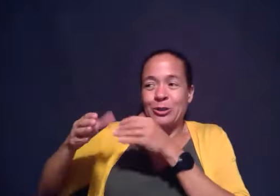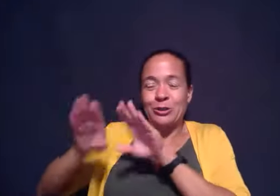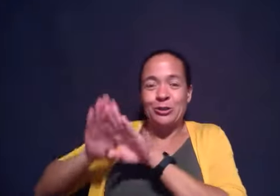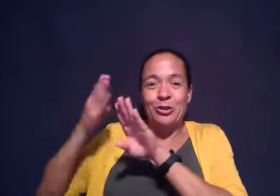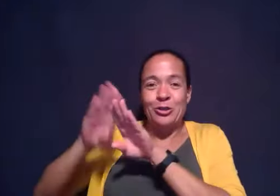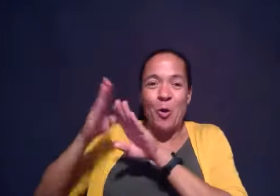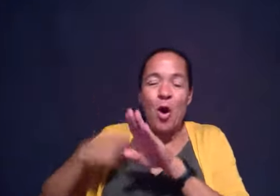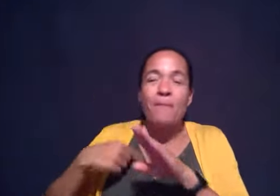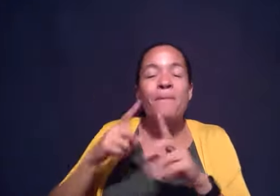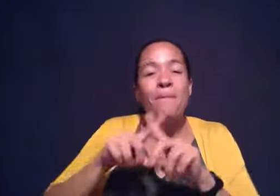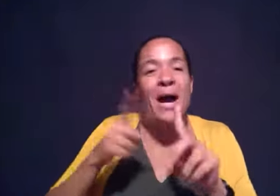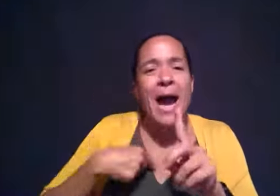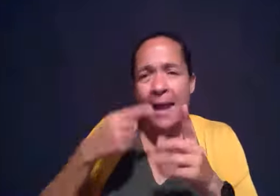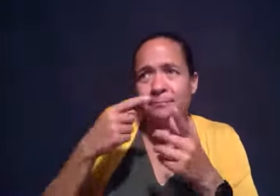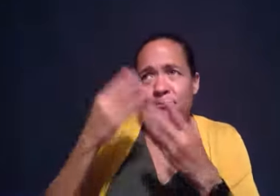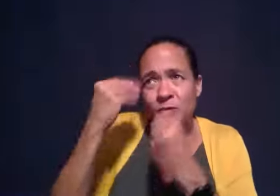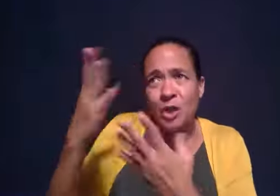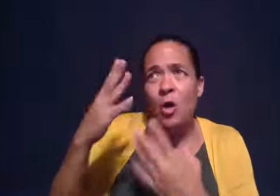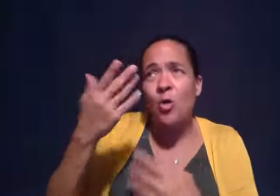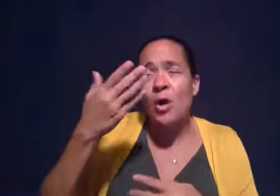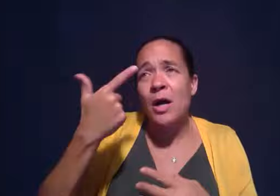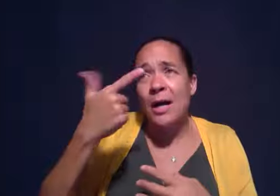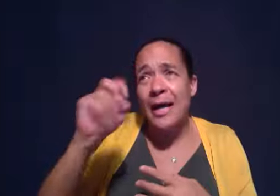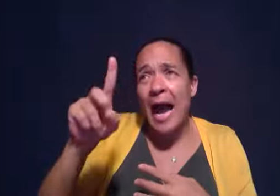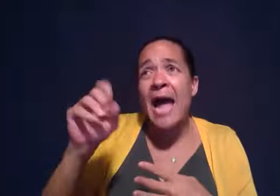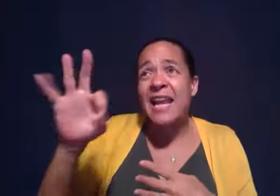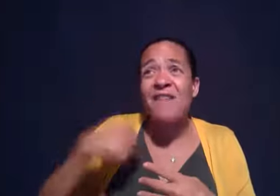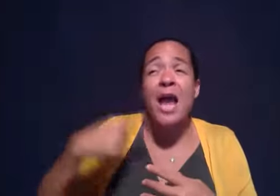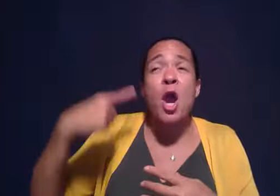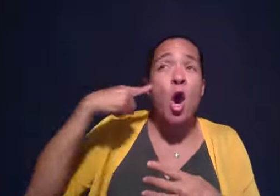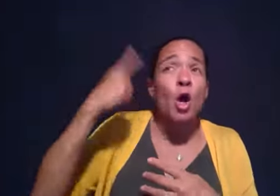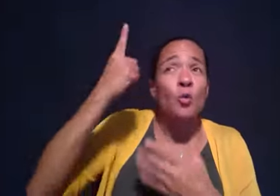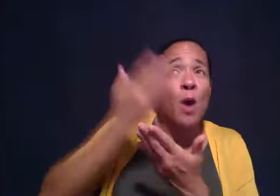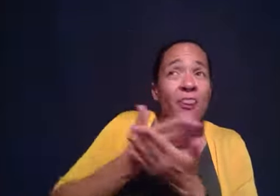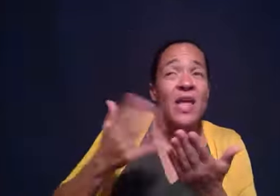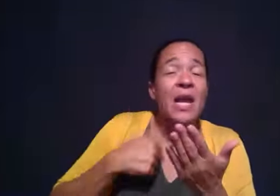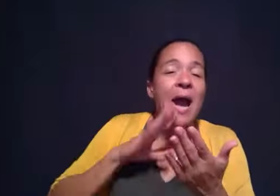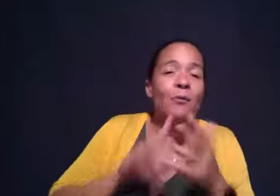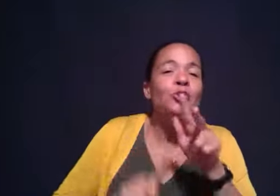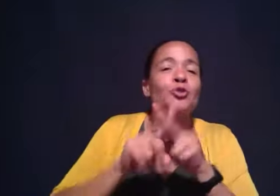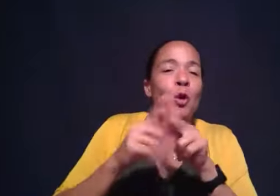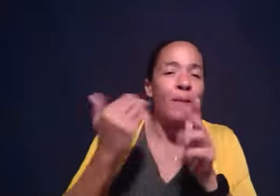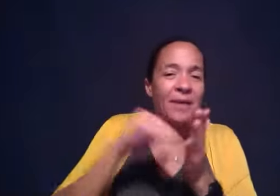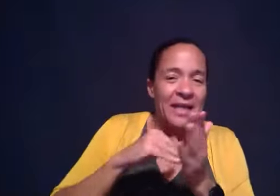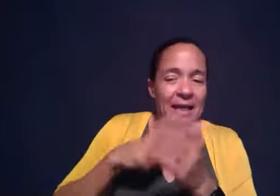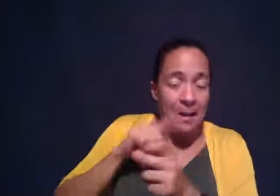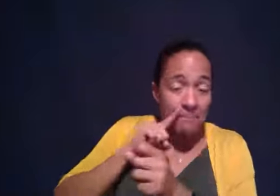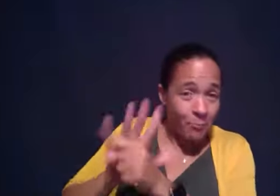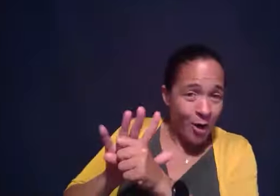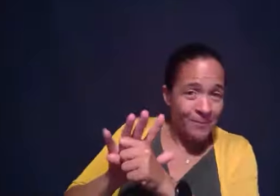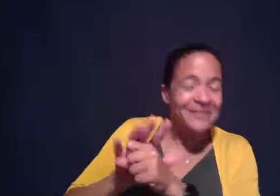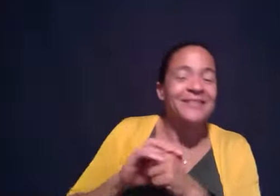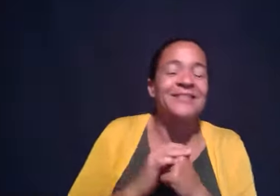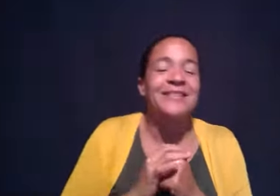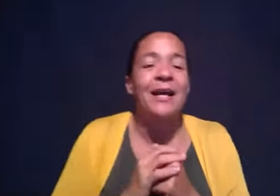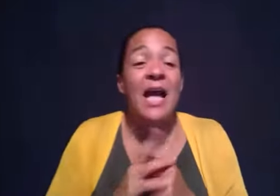something I could hang on to, I would go to one more. And that was it. That was all I could say, and I didn't really think I could keep that promise. That's